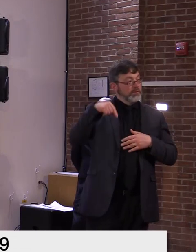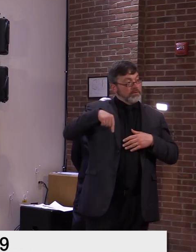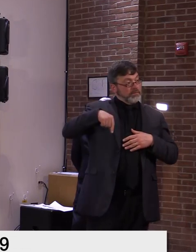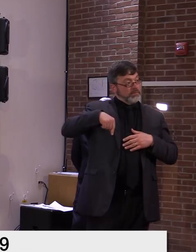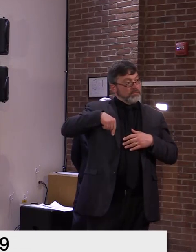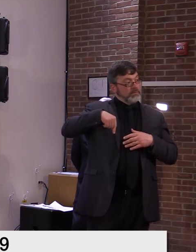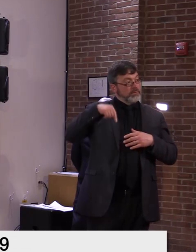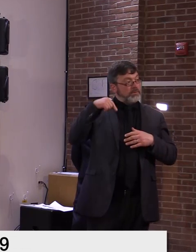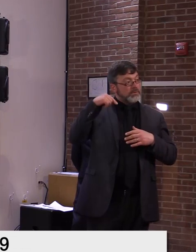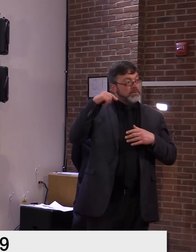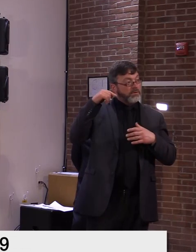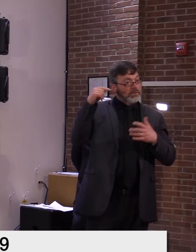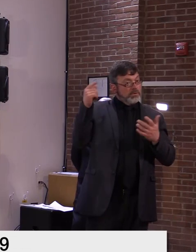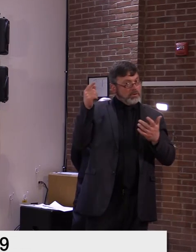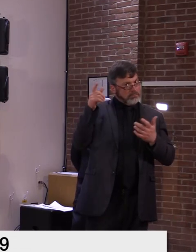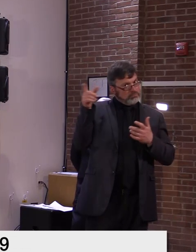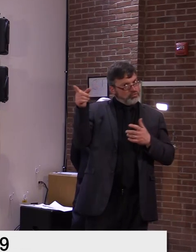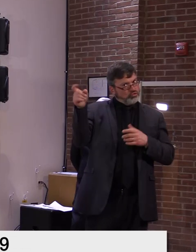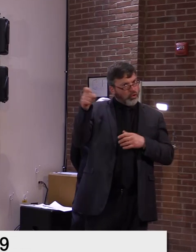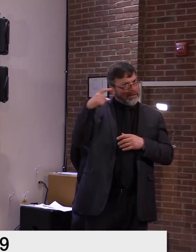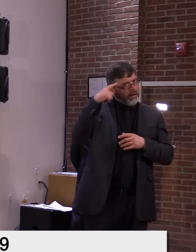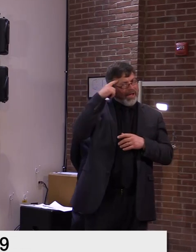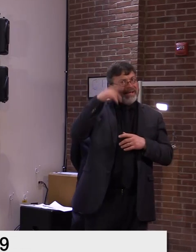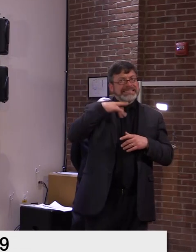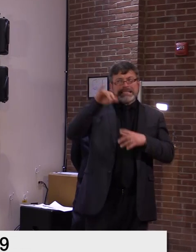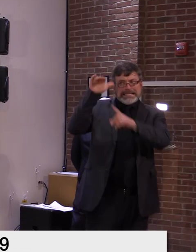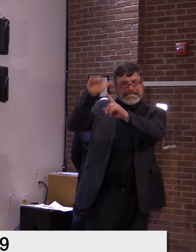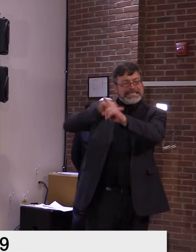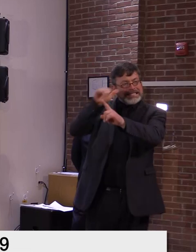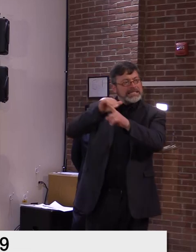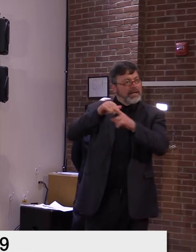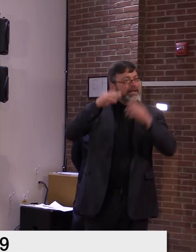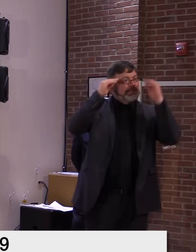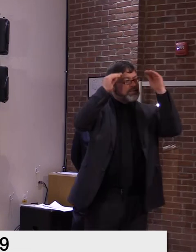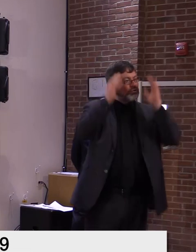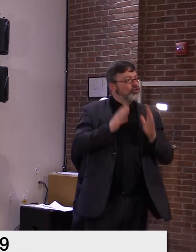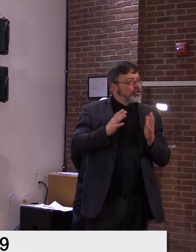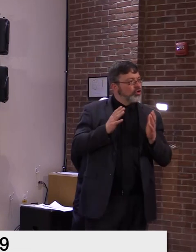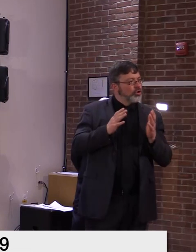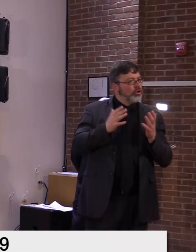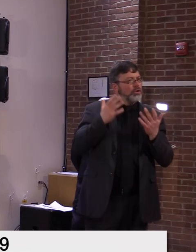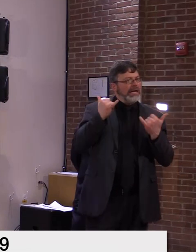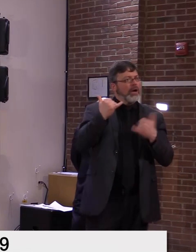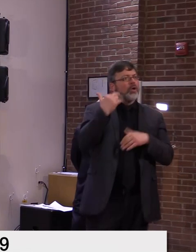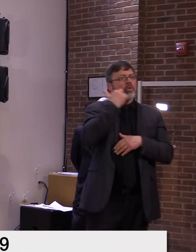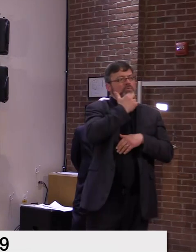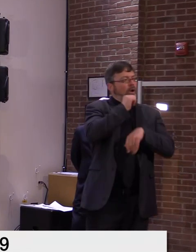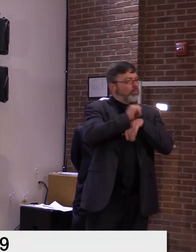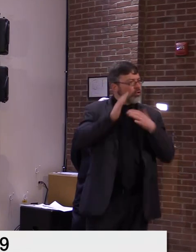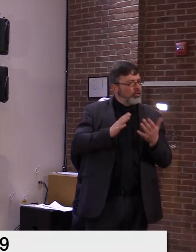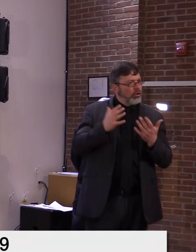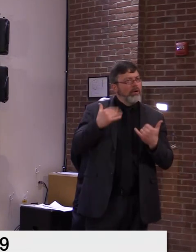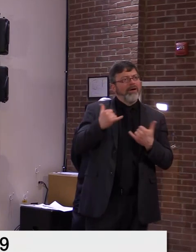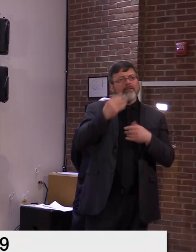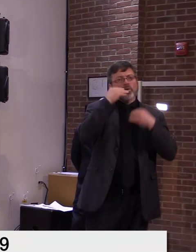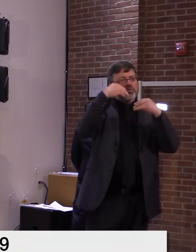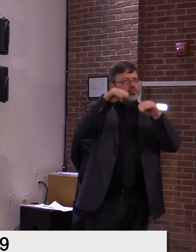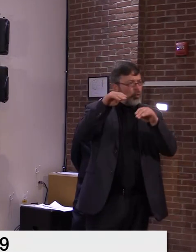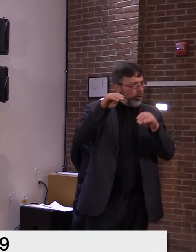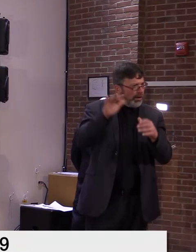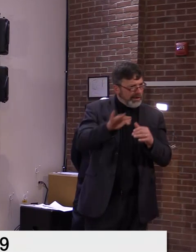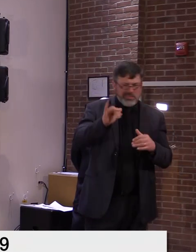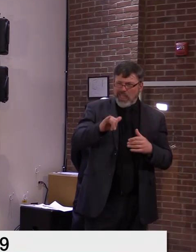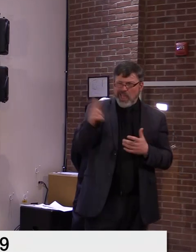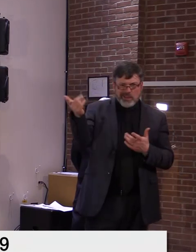in the registration system. Just wondering why this case would be different. Well, again, if you maybe, Mike, you could tell me how